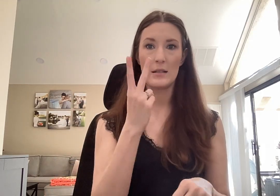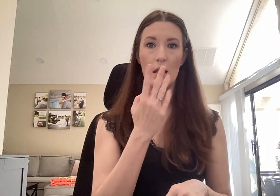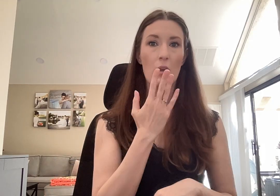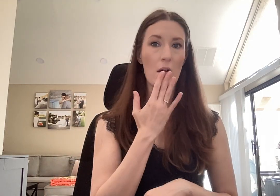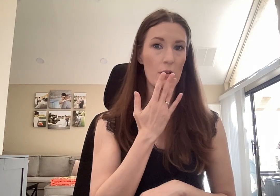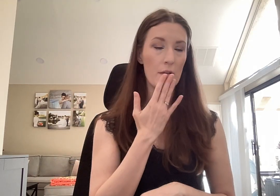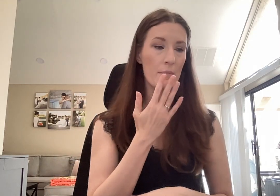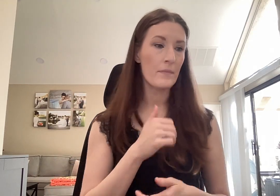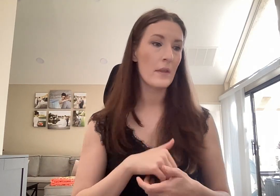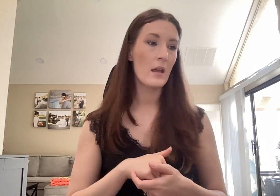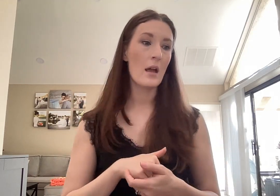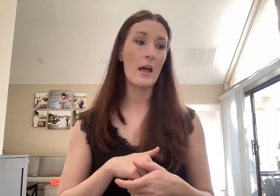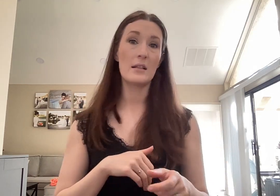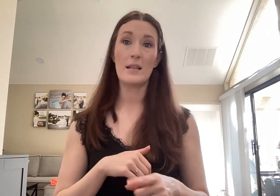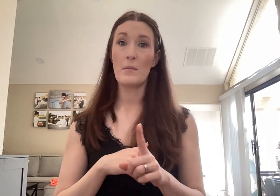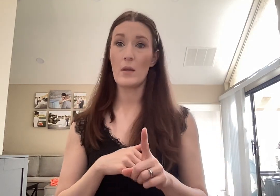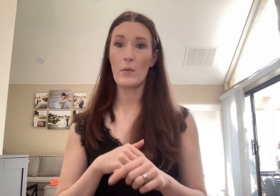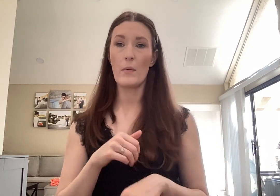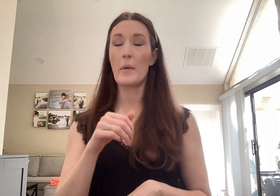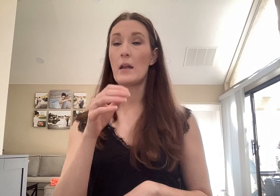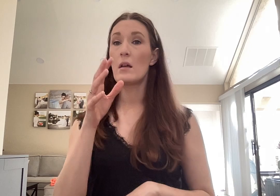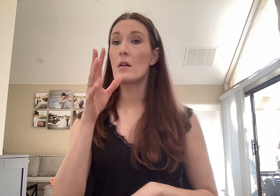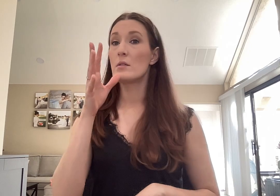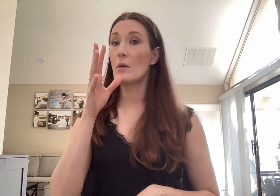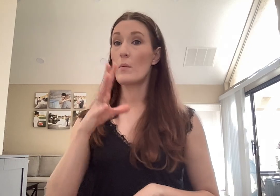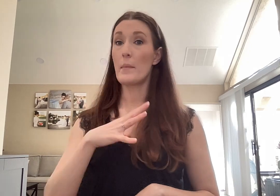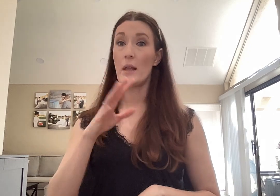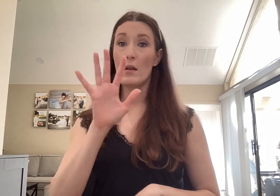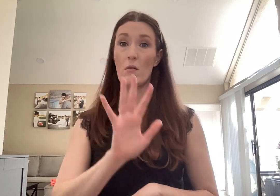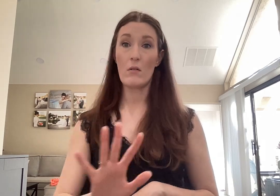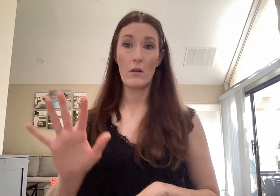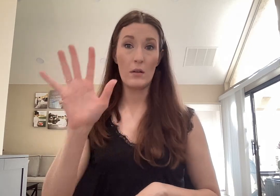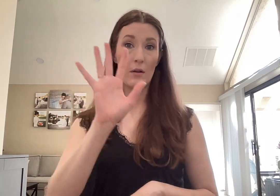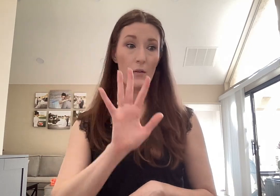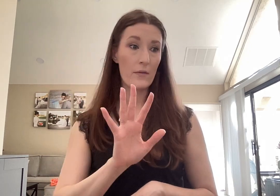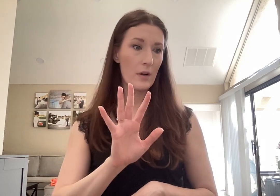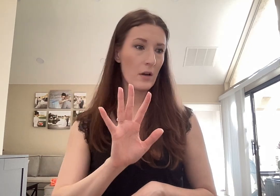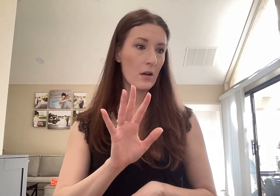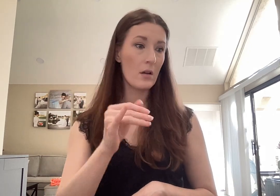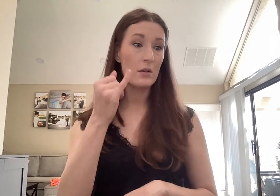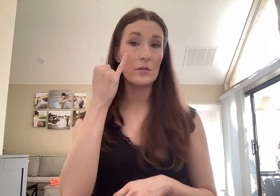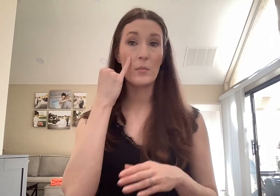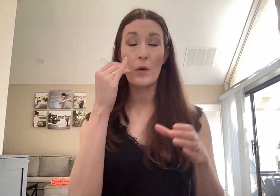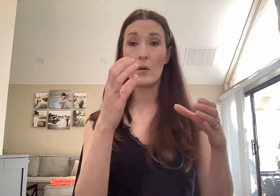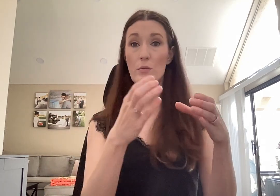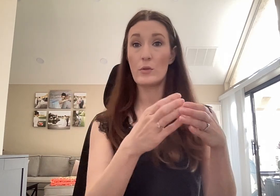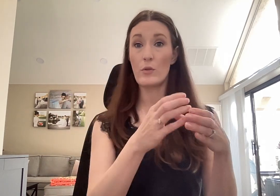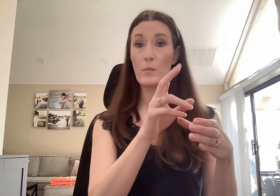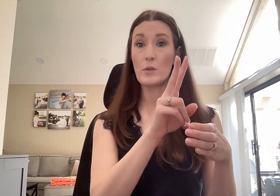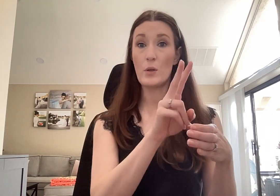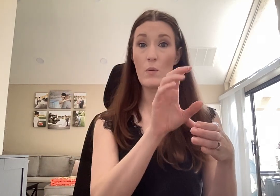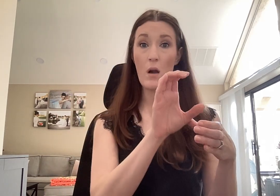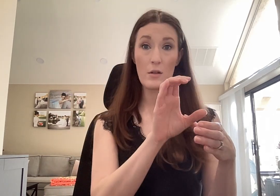see color. And then same thing with women. So women all over, suppose group